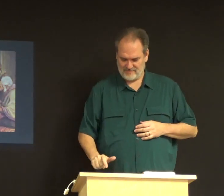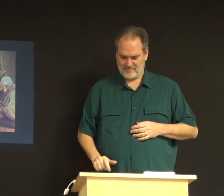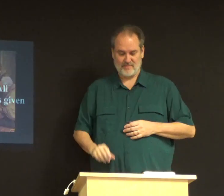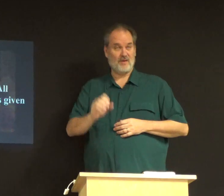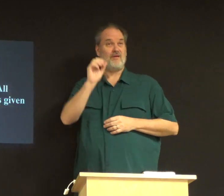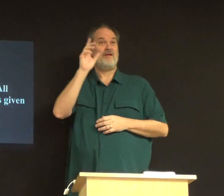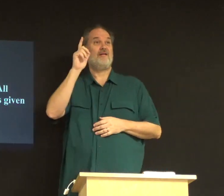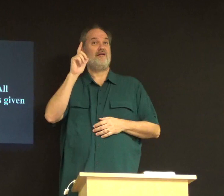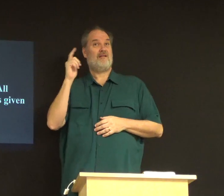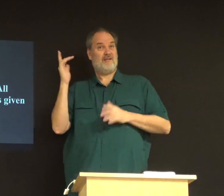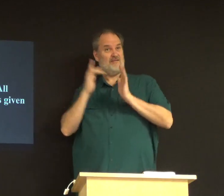temple.